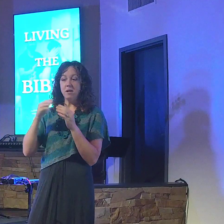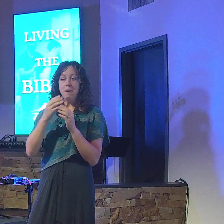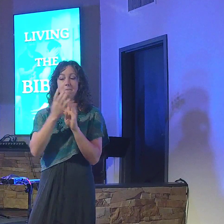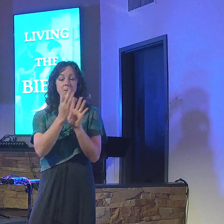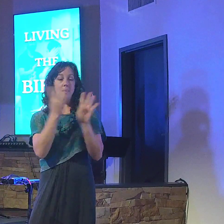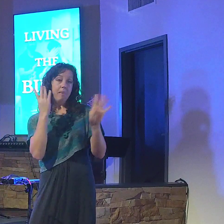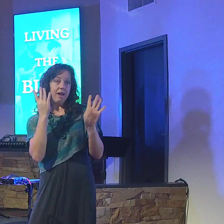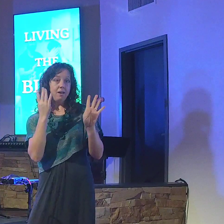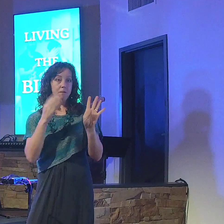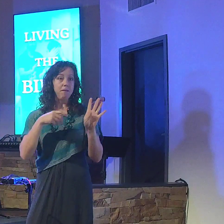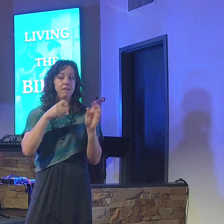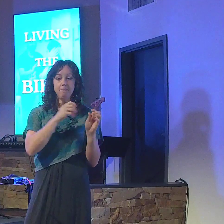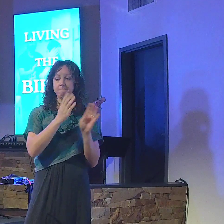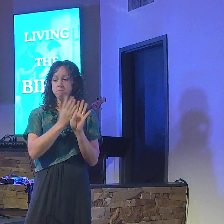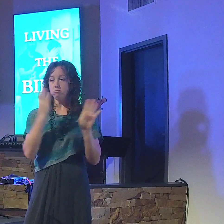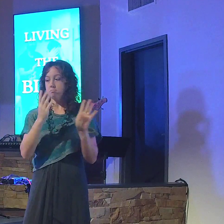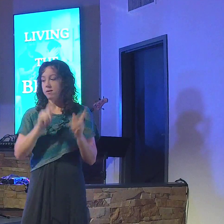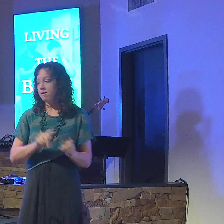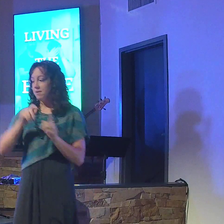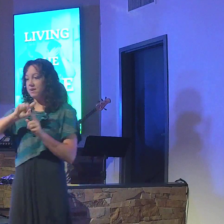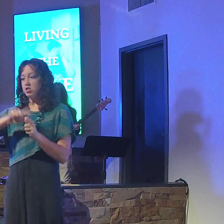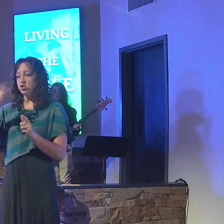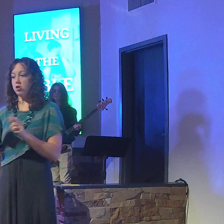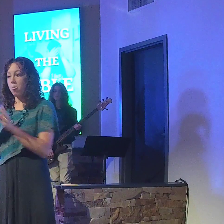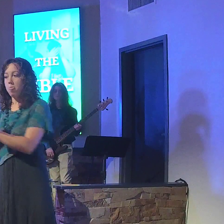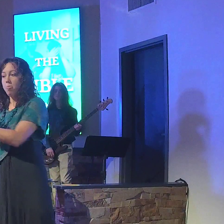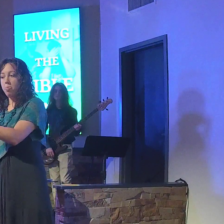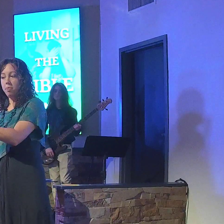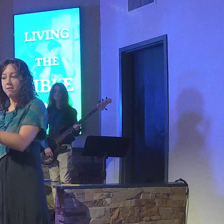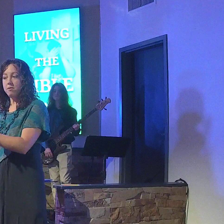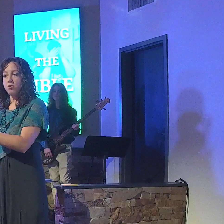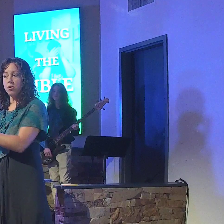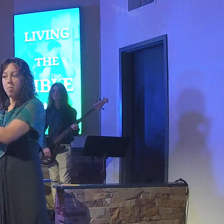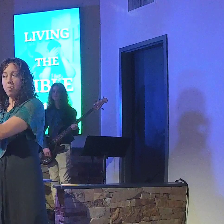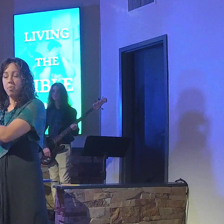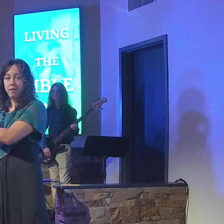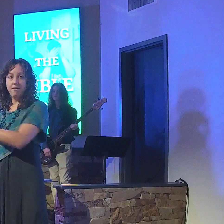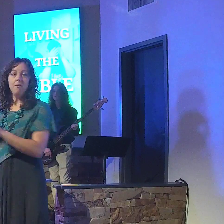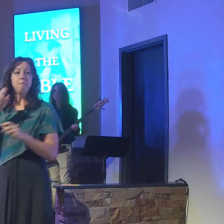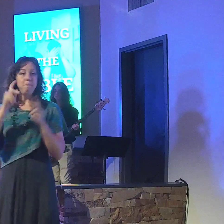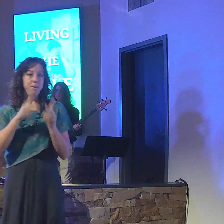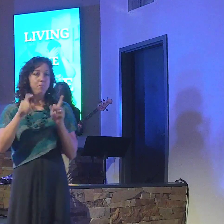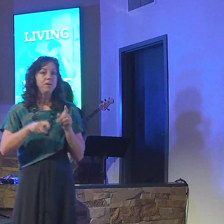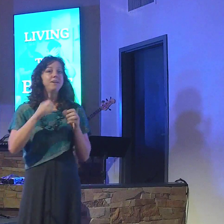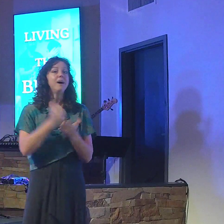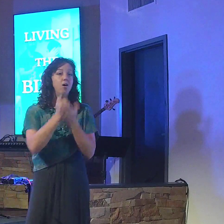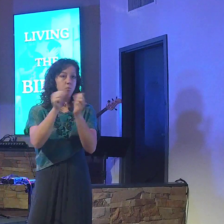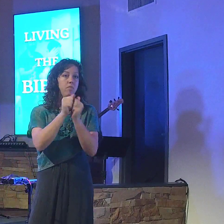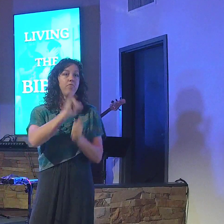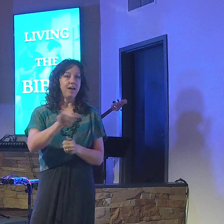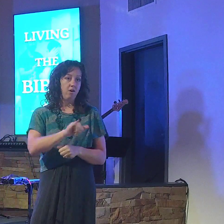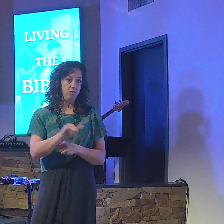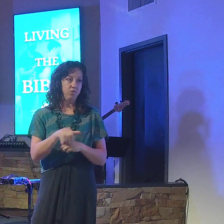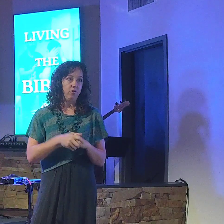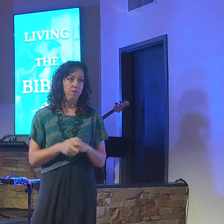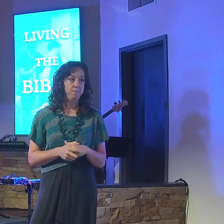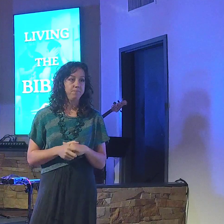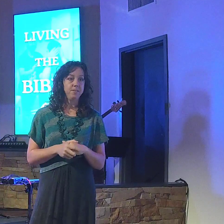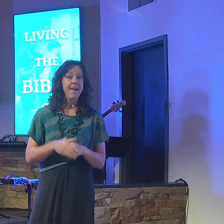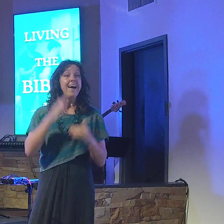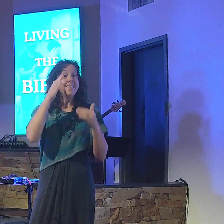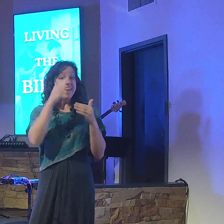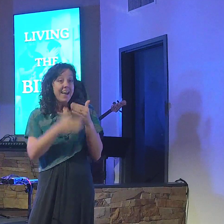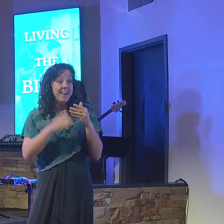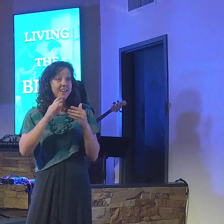lines there, and then they hand them off to the tour guide. That's that section. We need people to help with that. We need people to help out with the end of